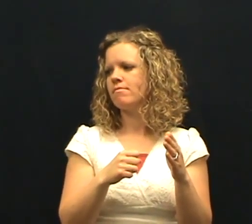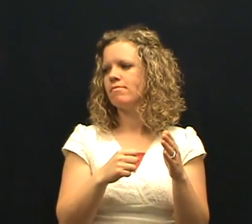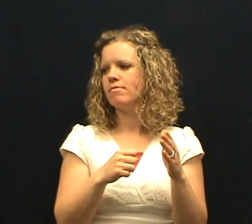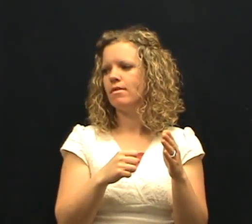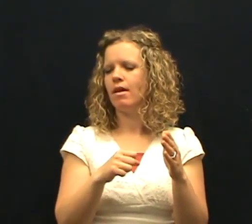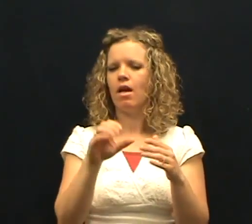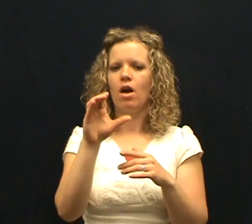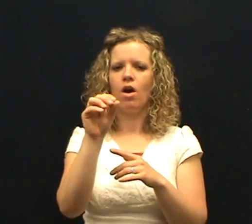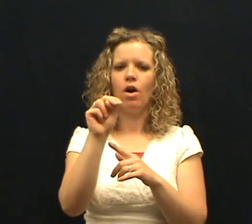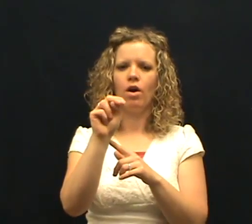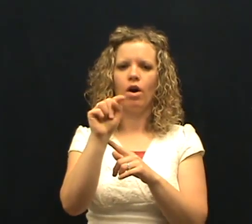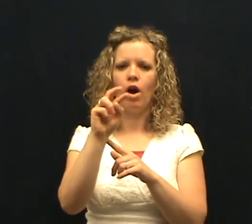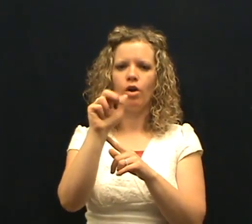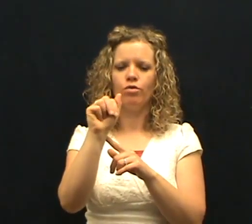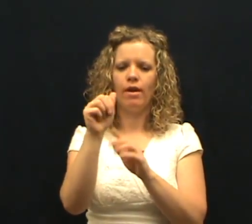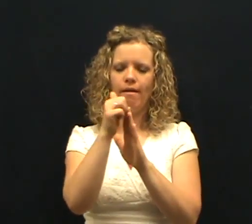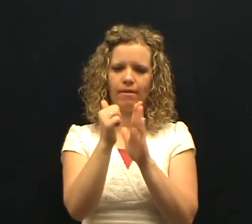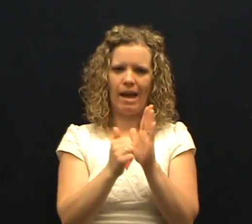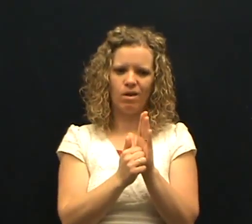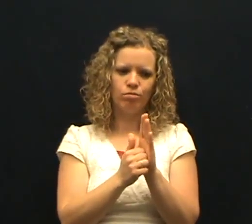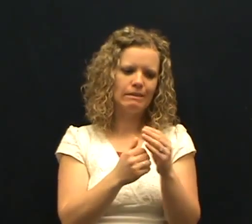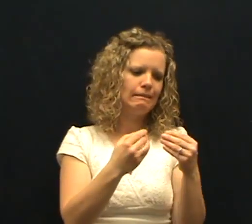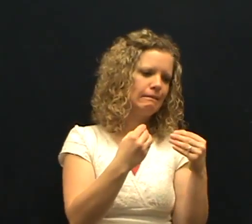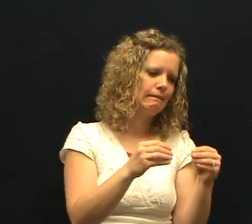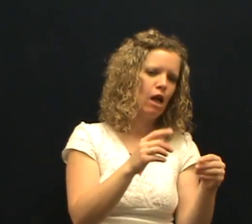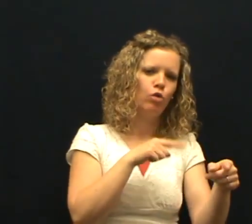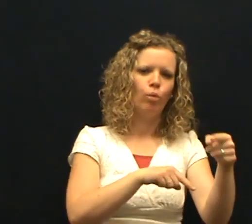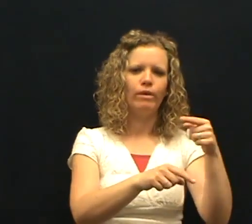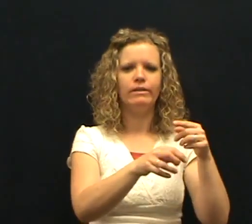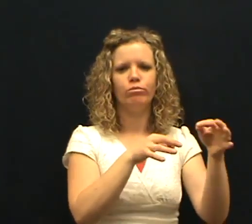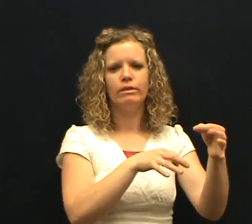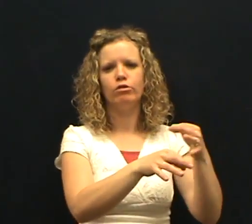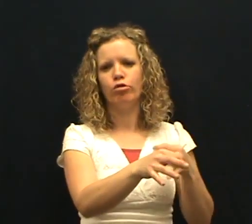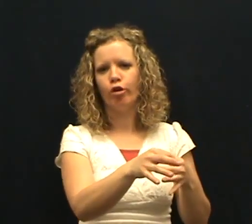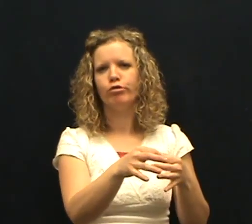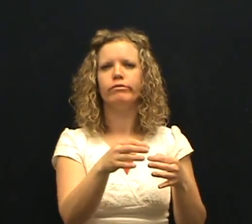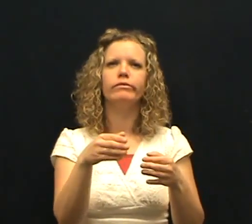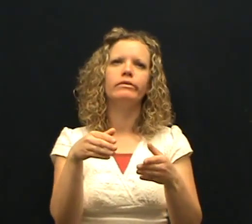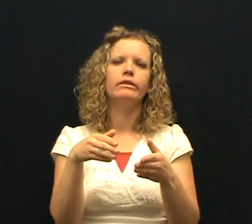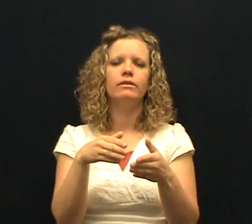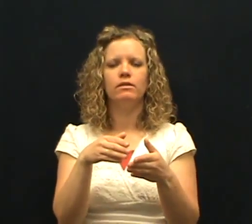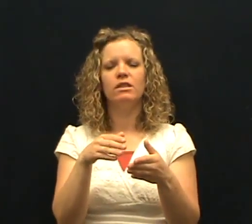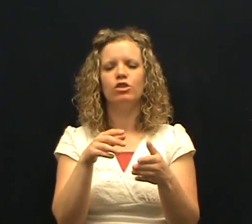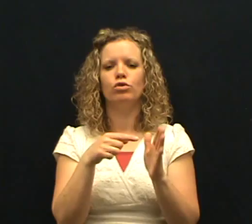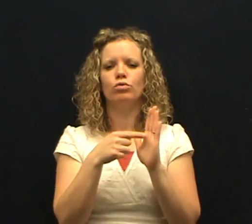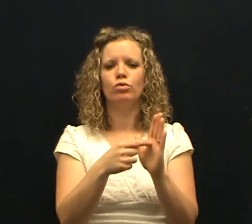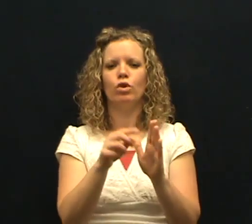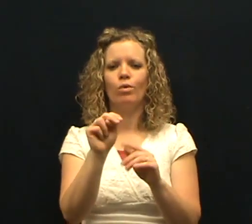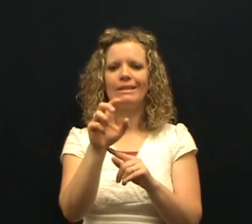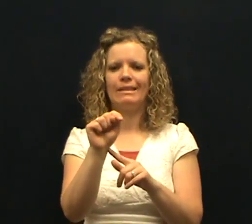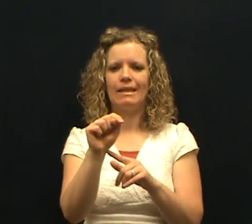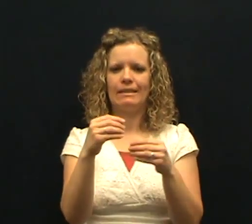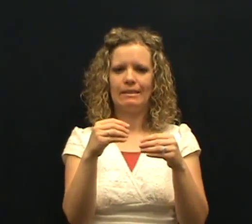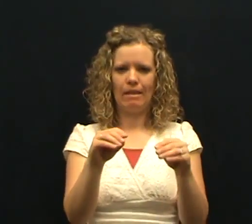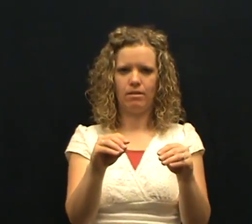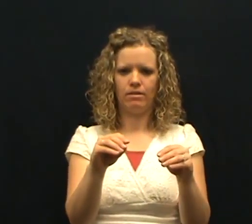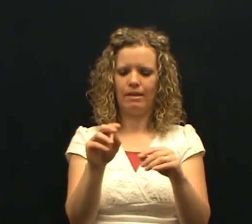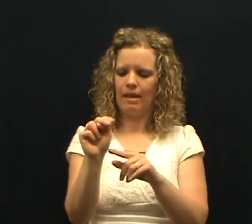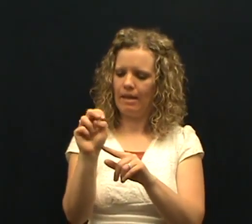contra accounts, sales returns and allowances, and sales discounts to show net sales. So that's how the